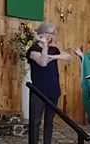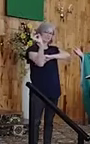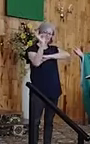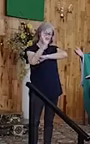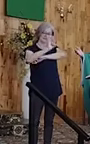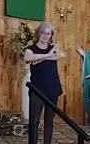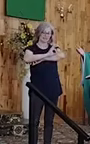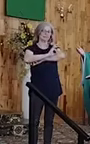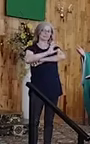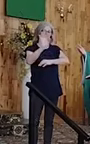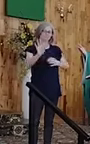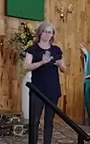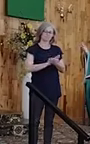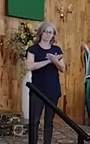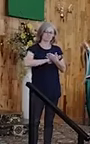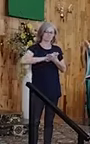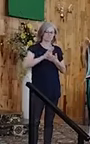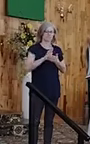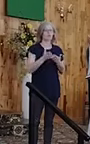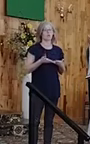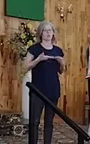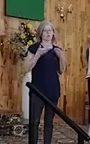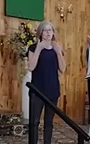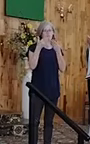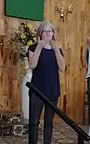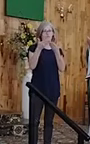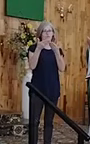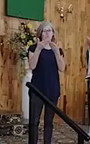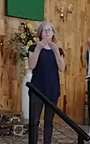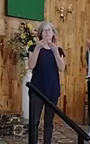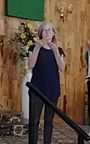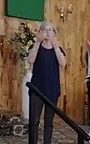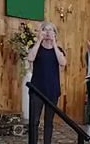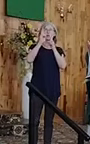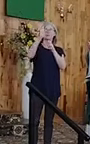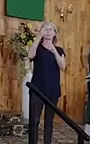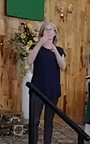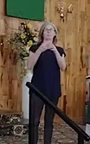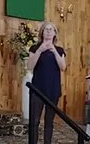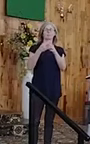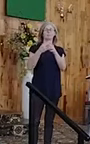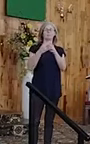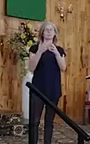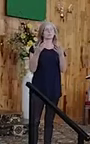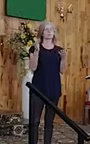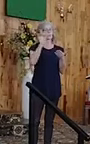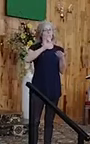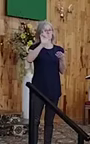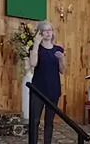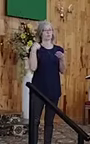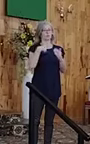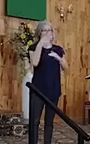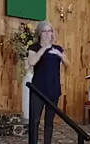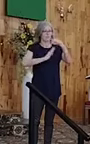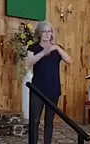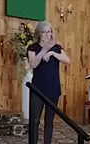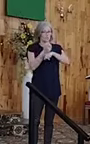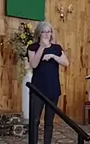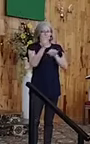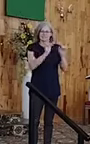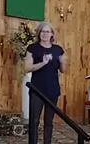its setting, a pure sacrifice may be offered to your name. Therefore, O Lord, we humbly implore you by